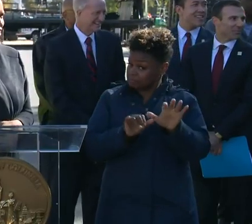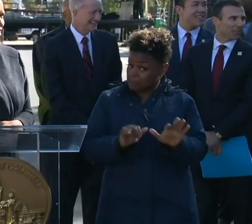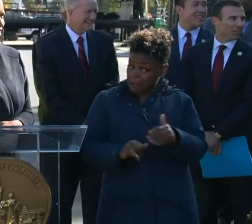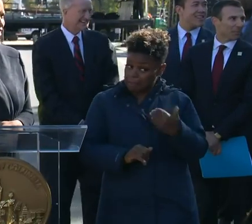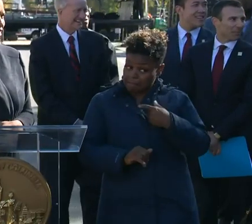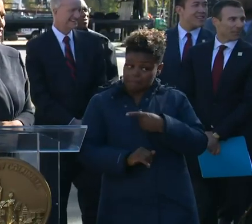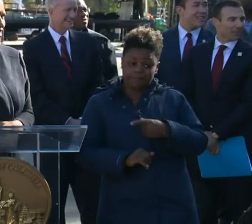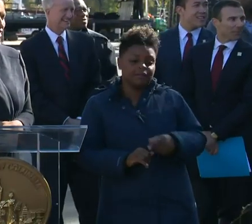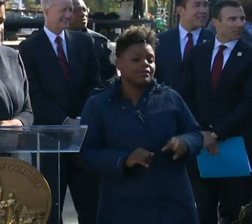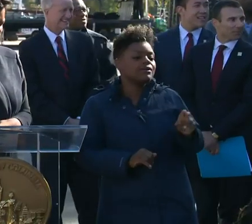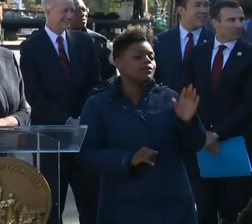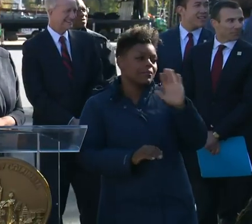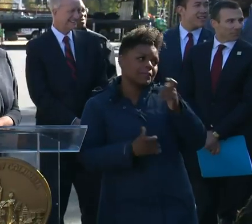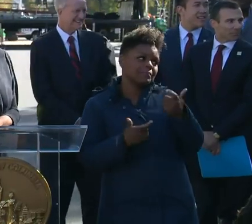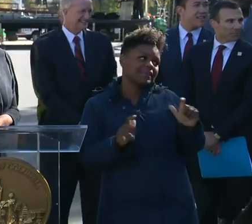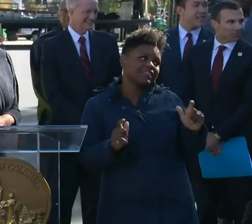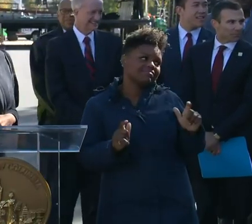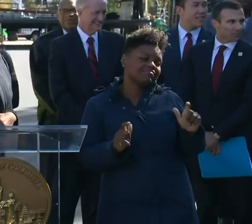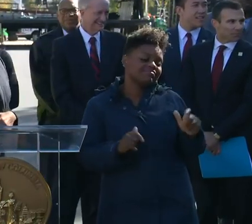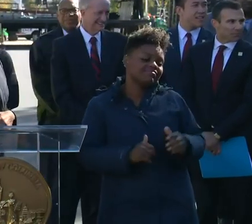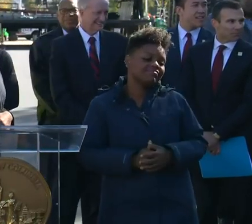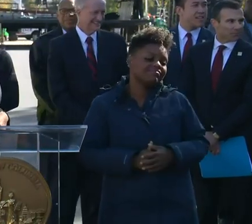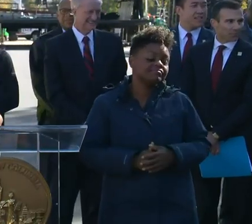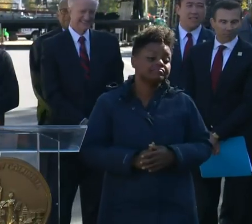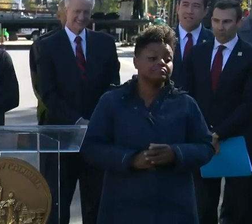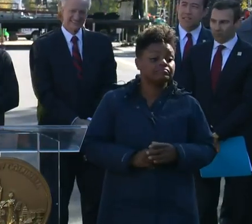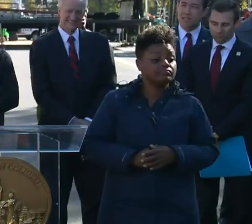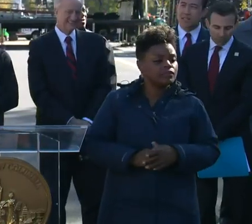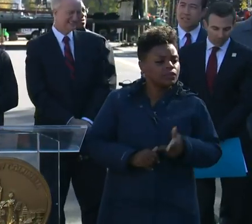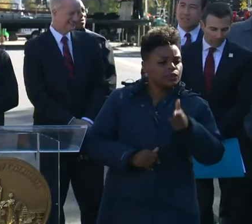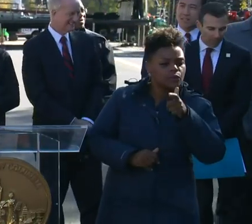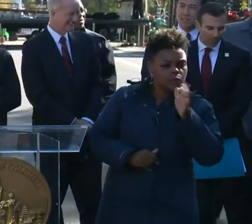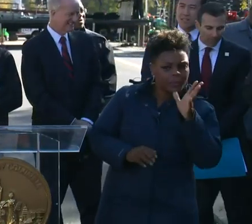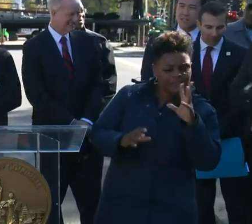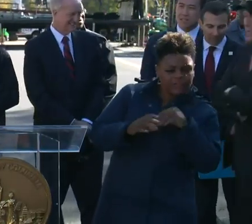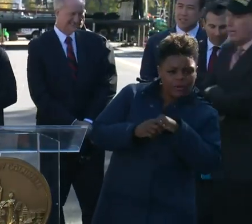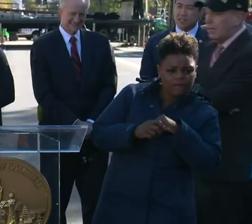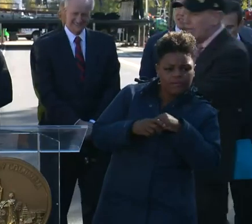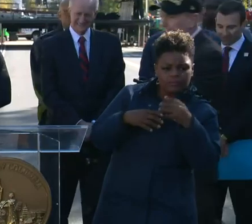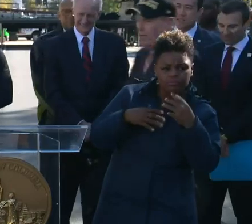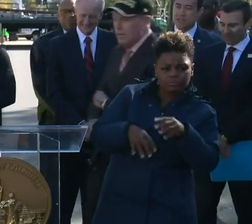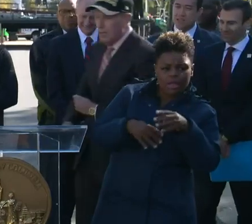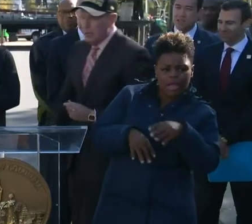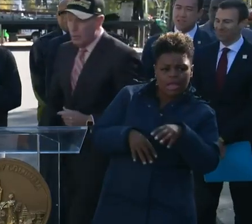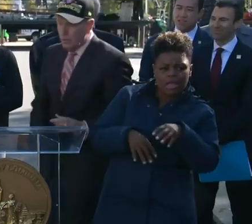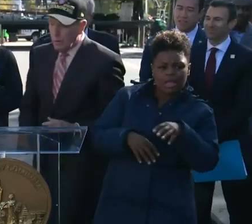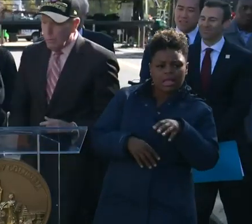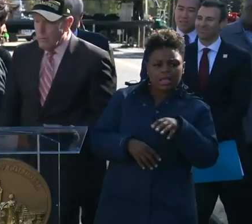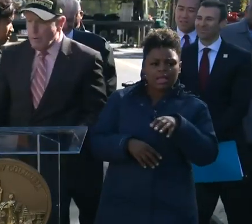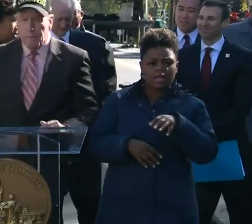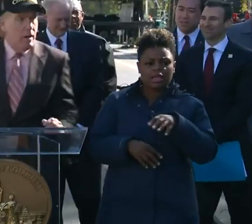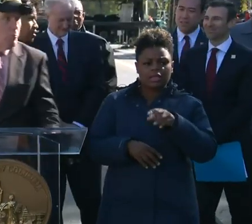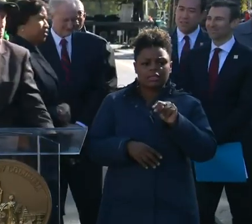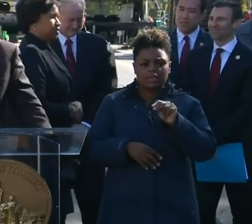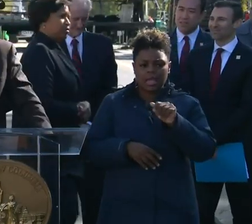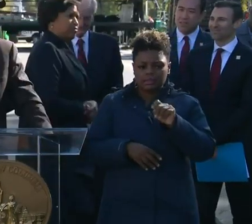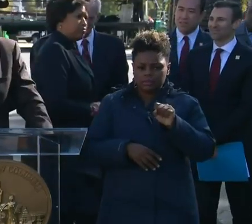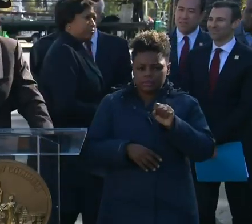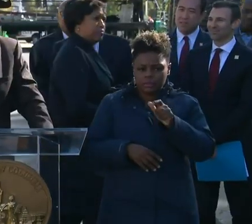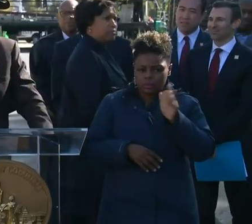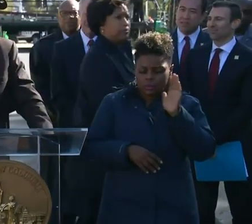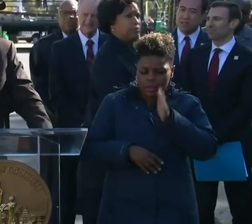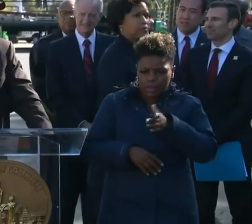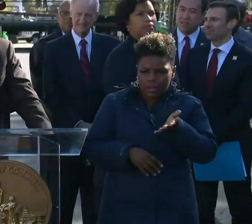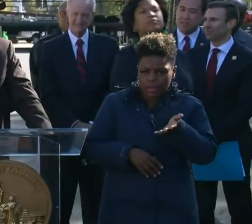in the parade? Is that the Nationals? Are they in charge of that? Yes, why don't we let Gregory talk about the runner show? We will be